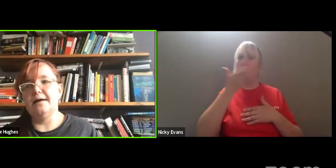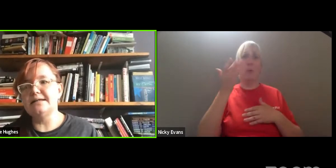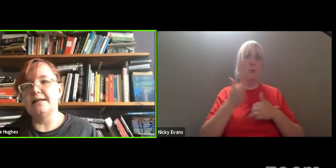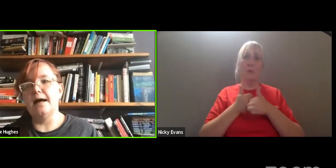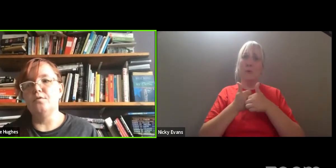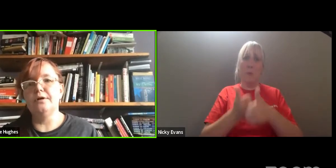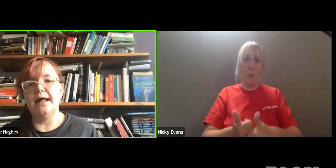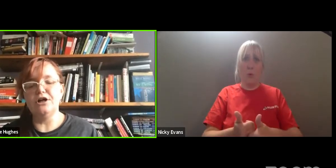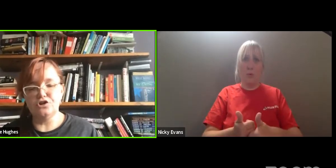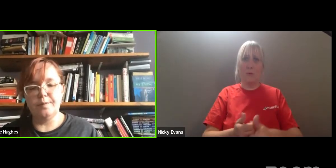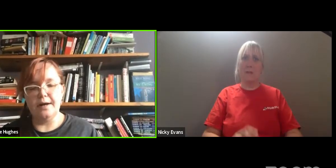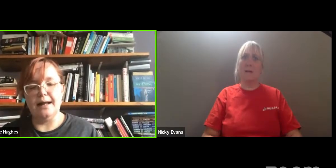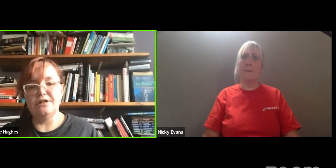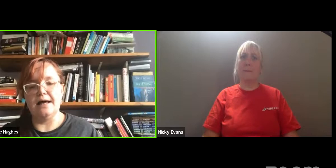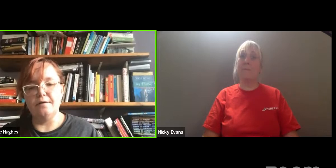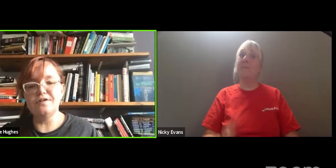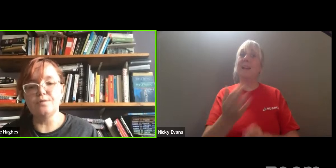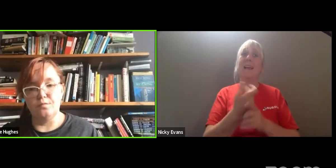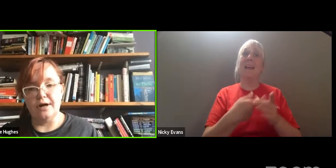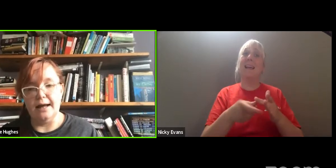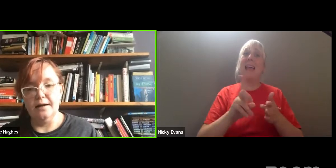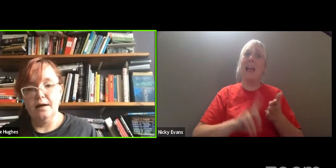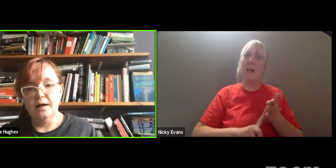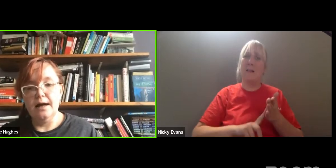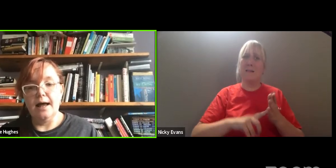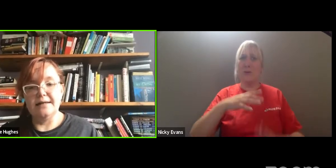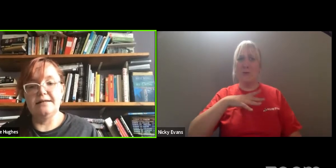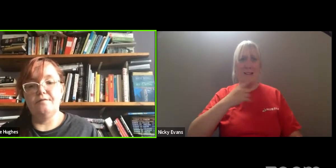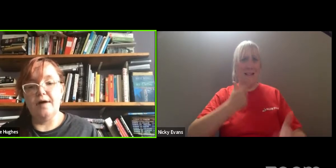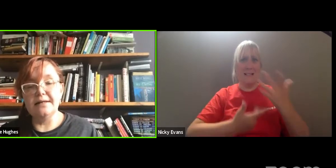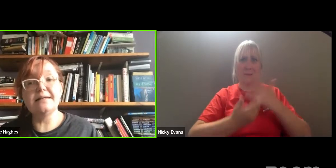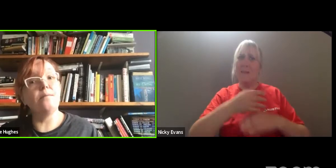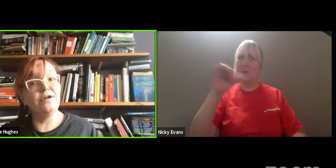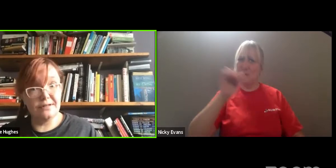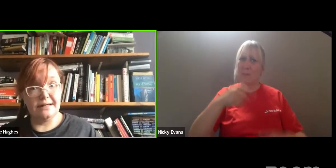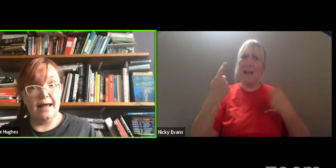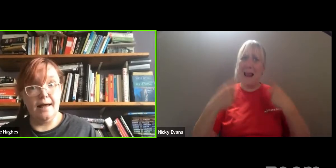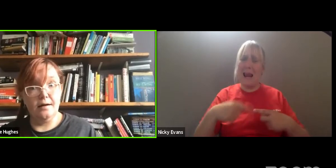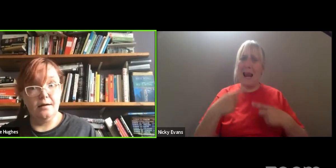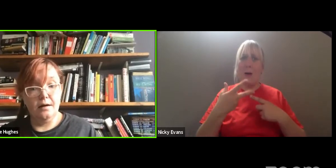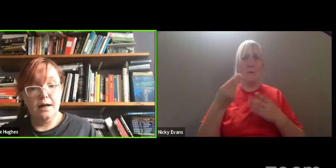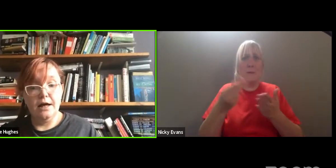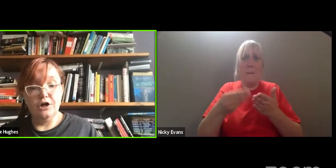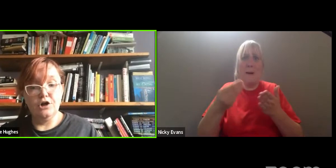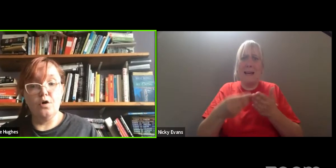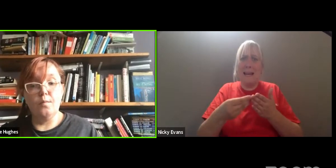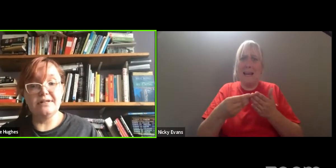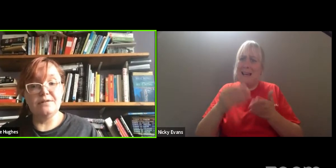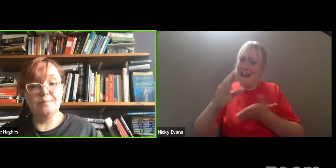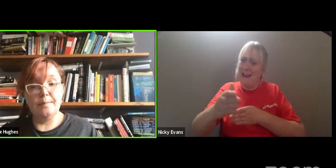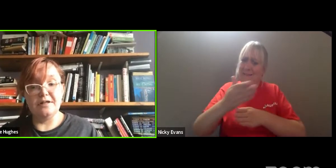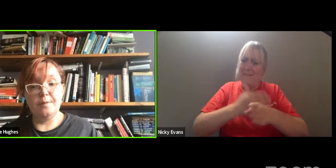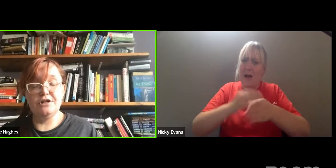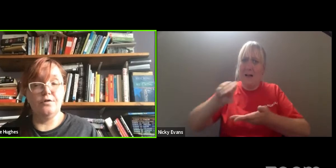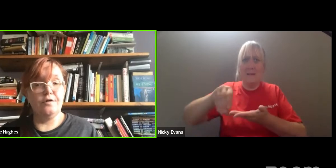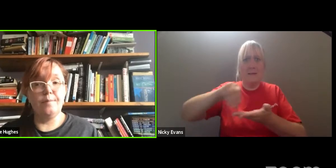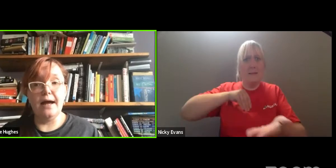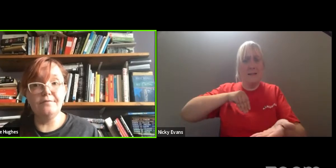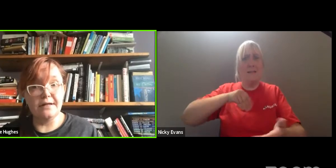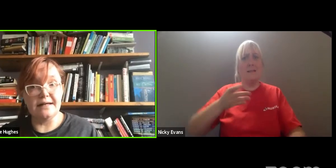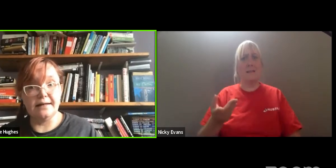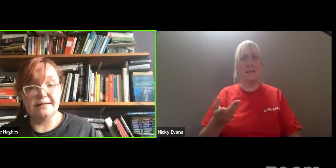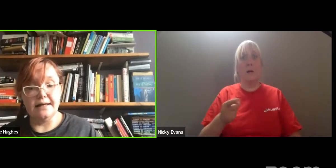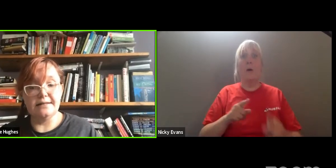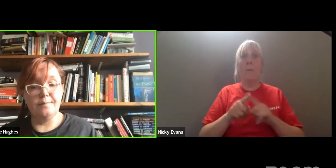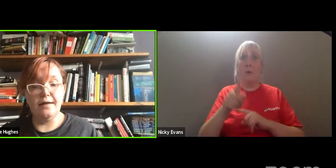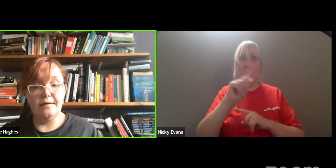like what Gail said, that money, they should be allowed to have some money as an advance like we used to get. You know, most of these people I speak to, they pay